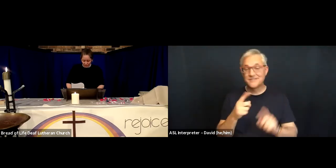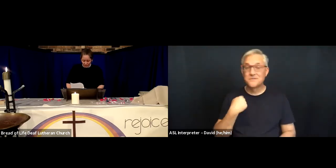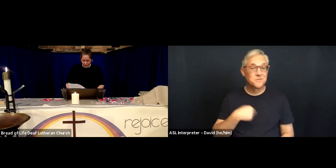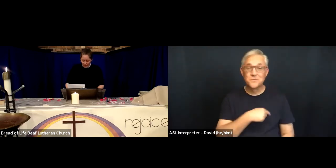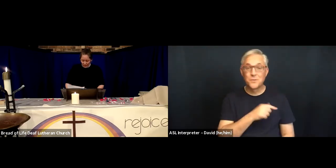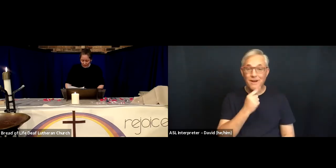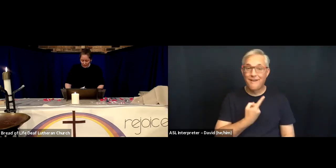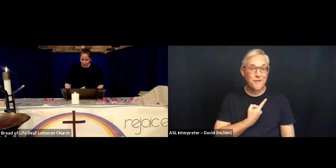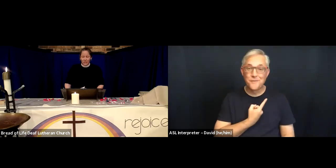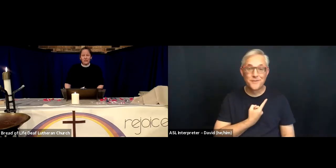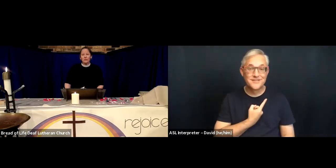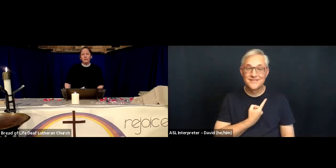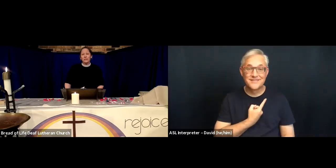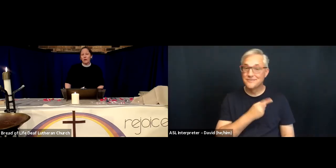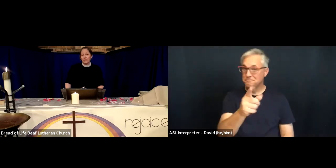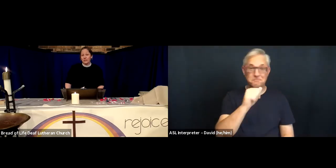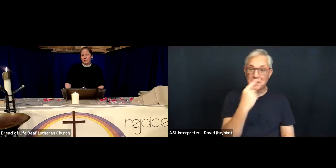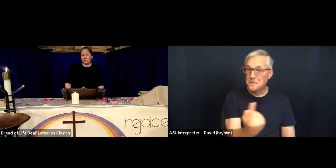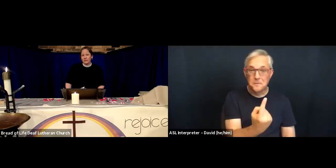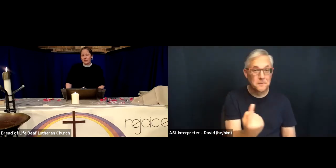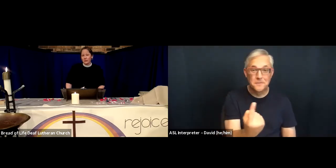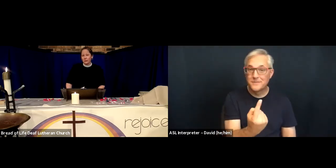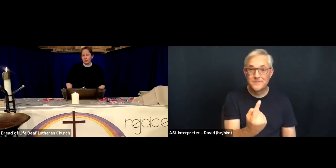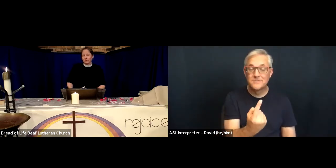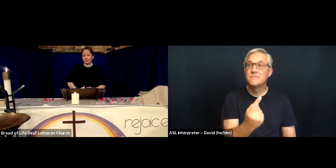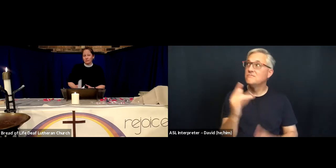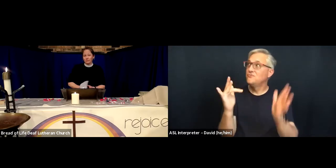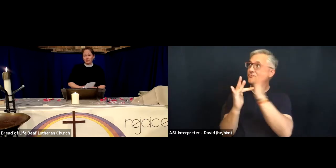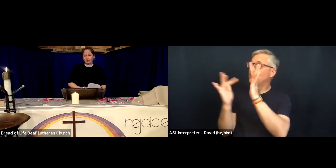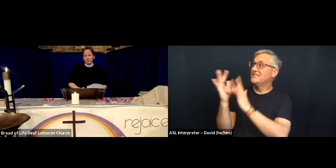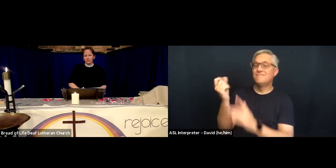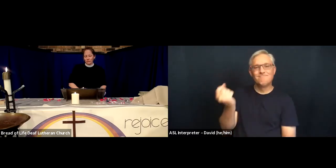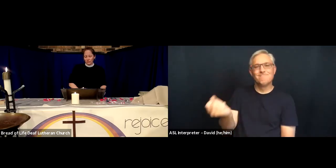Not alone. Jesus knows how this feels too.